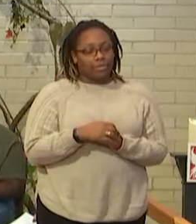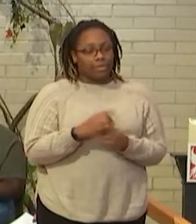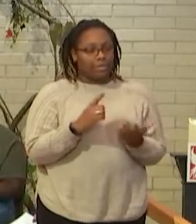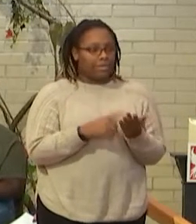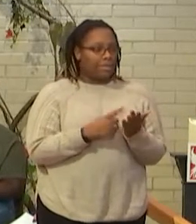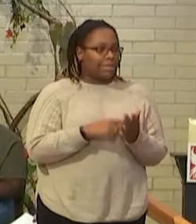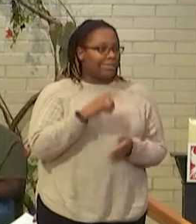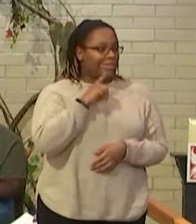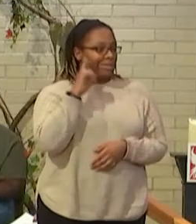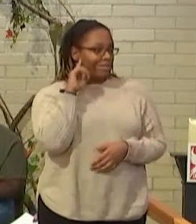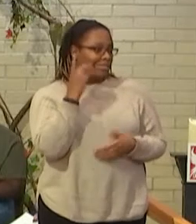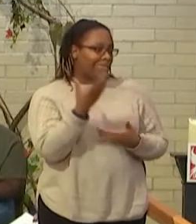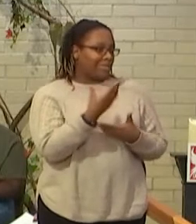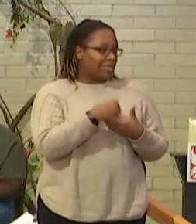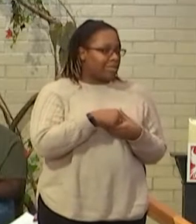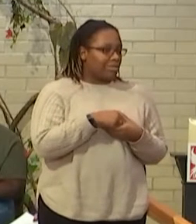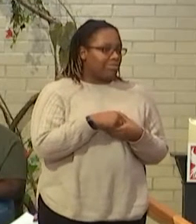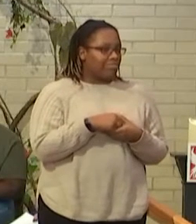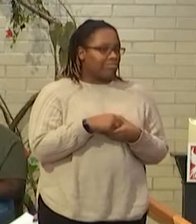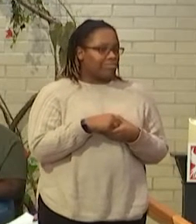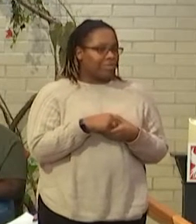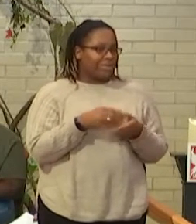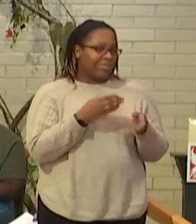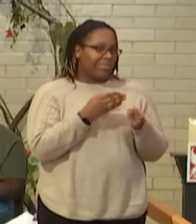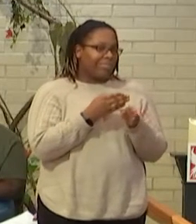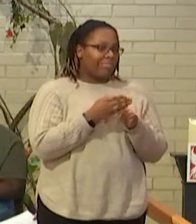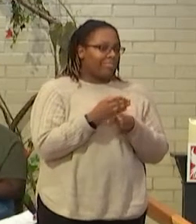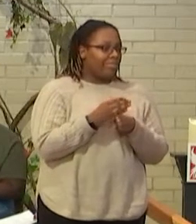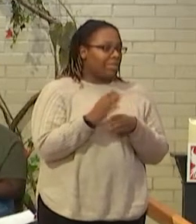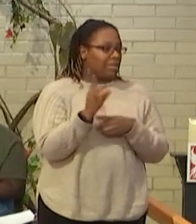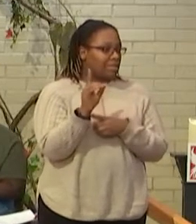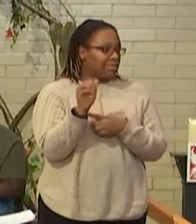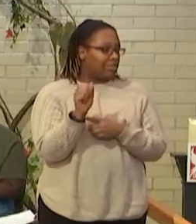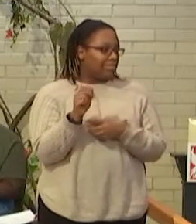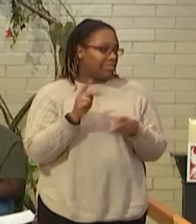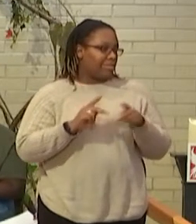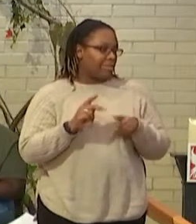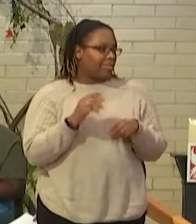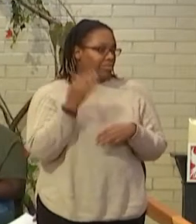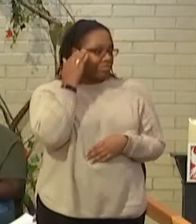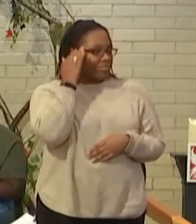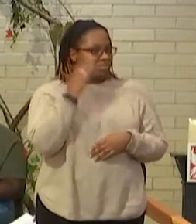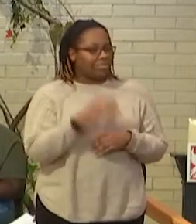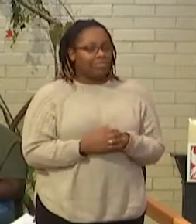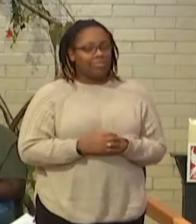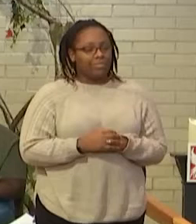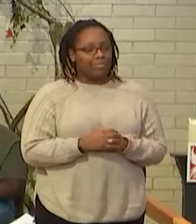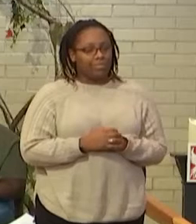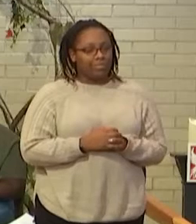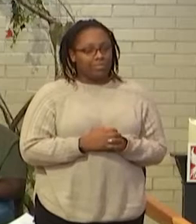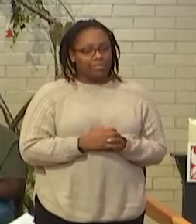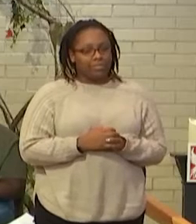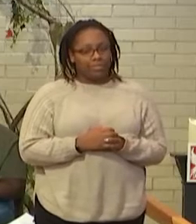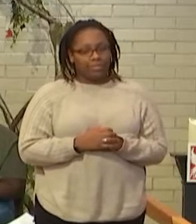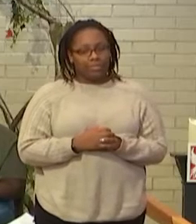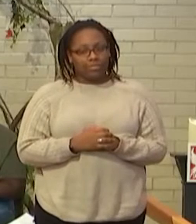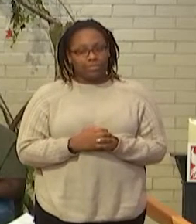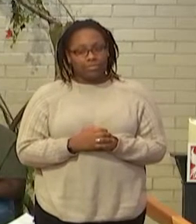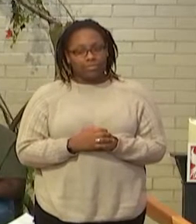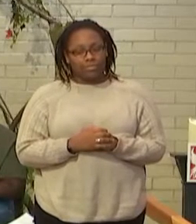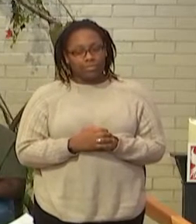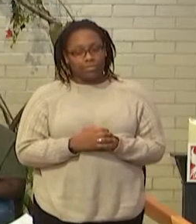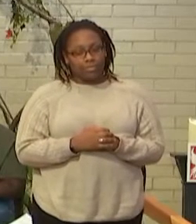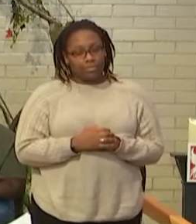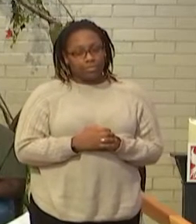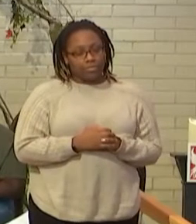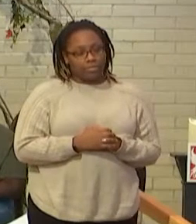autism being the two primary groups of people that prefer, generally speaking, identity first language. So you're